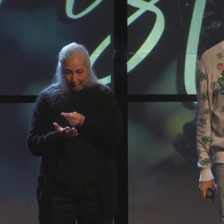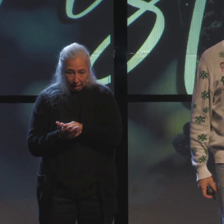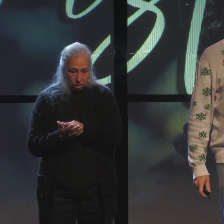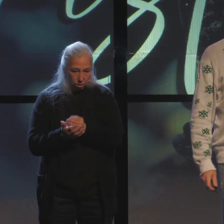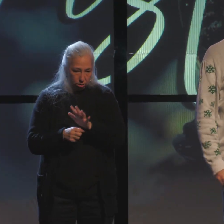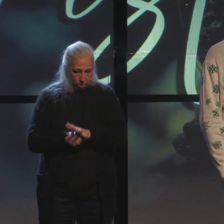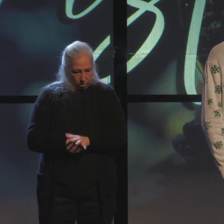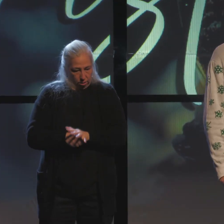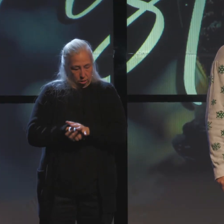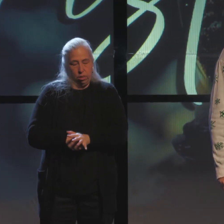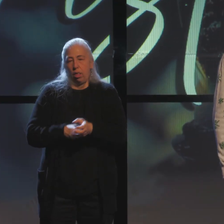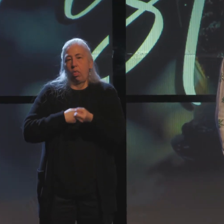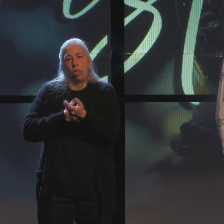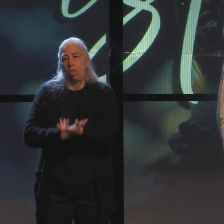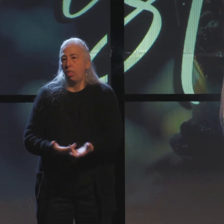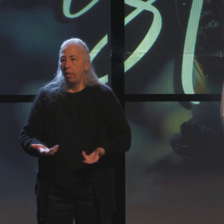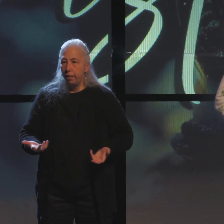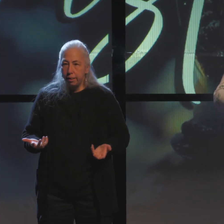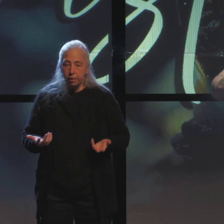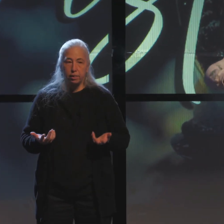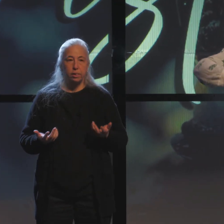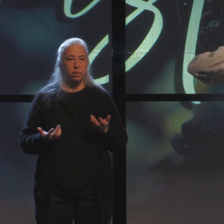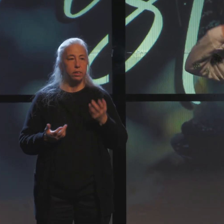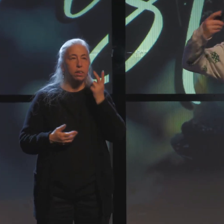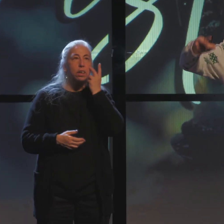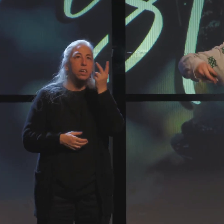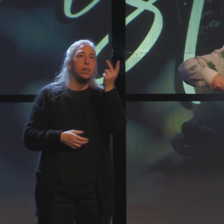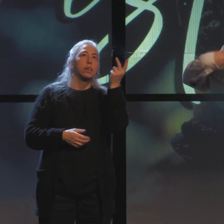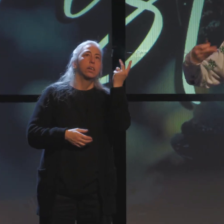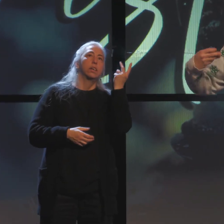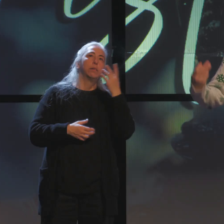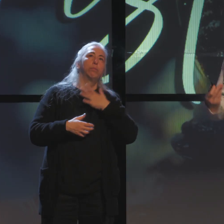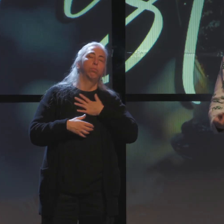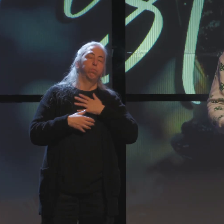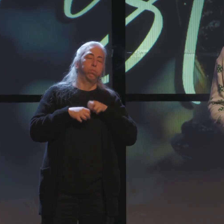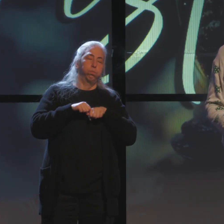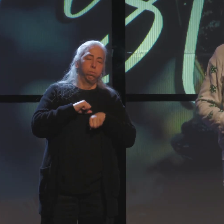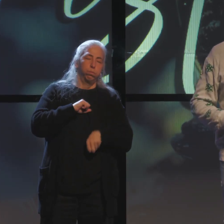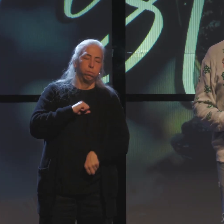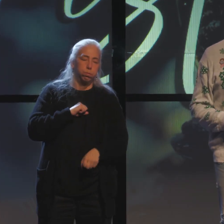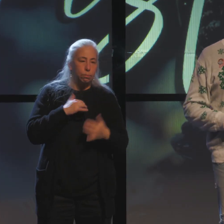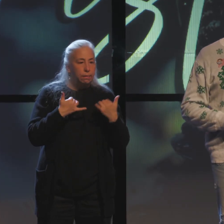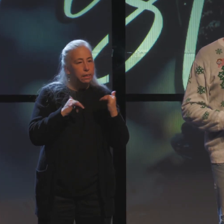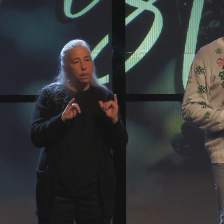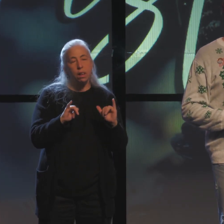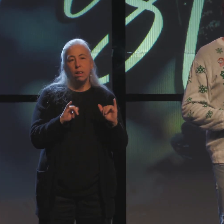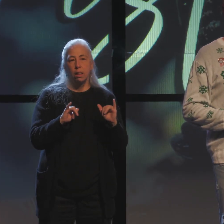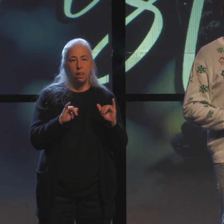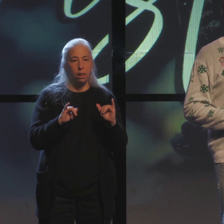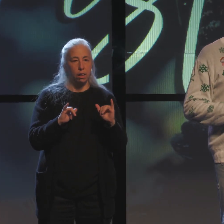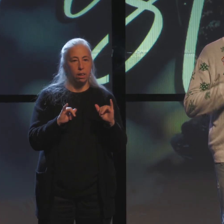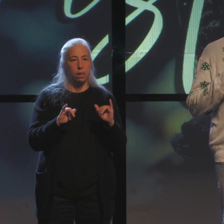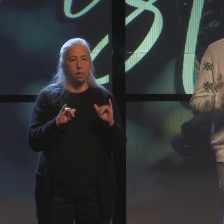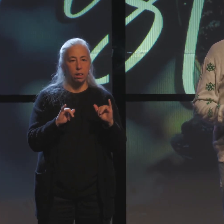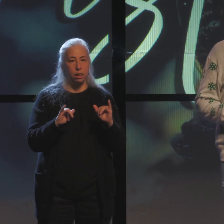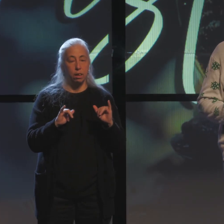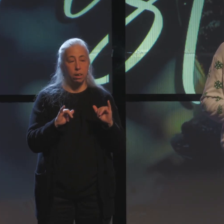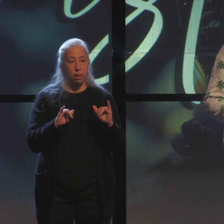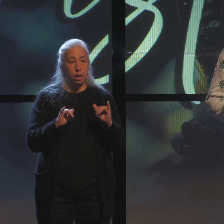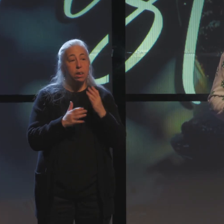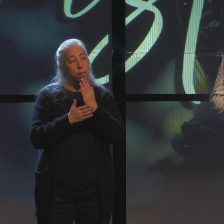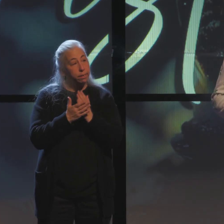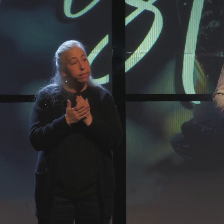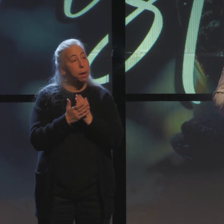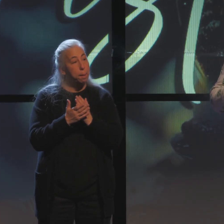pressures you might be facing, memories that stir up during this season. And so some of